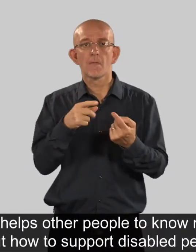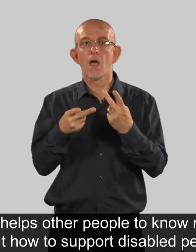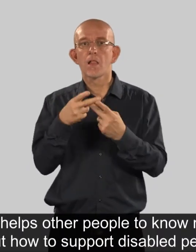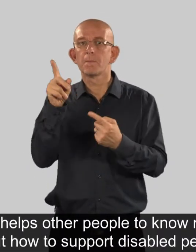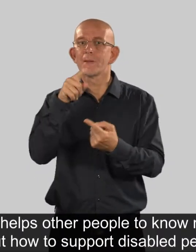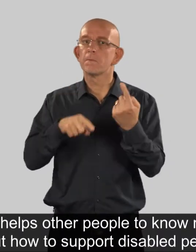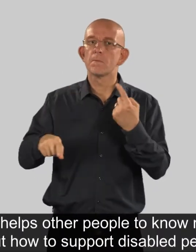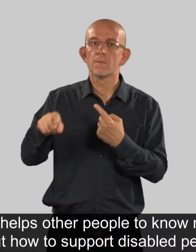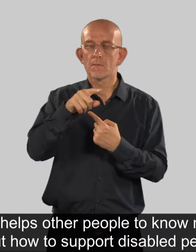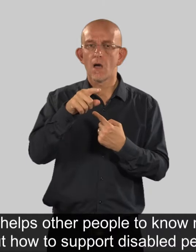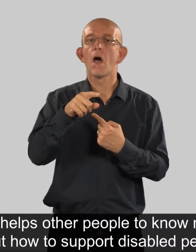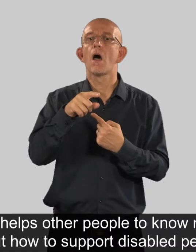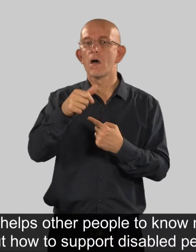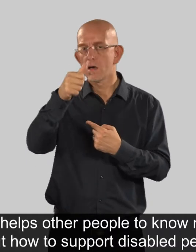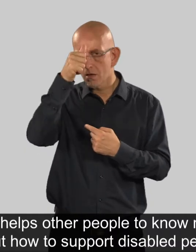about how to support disabled people.